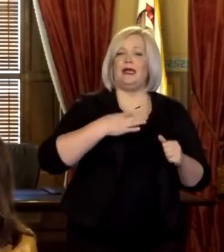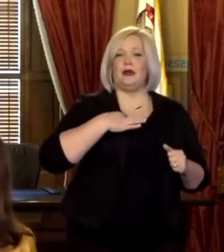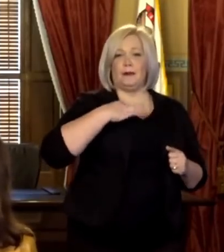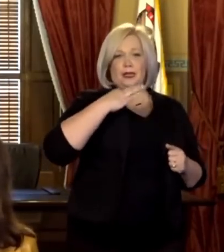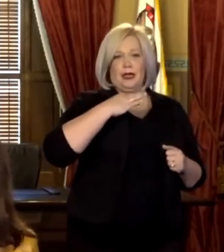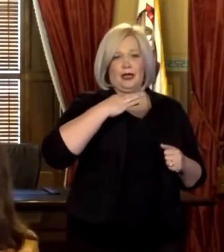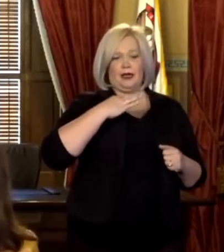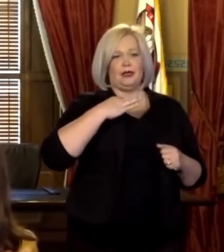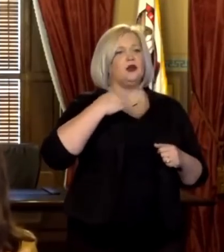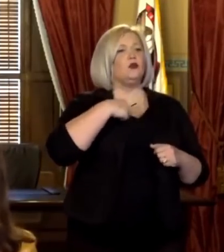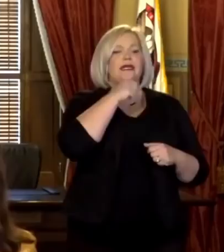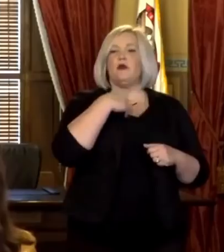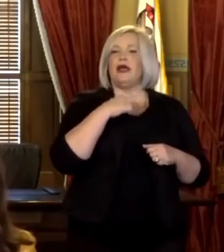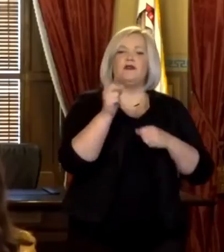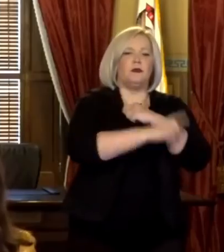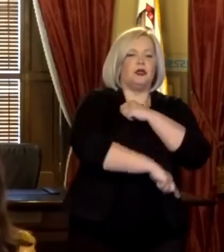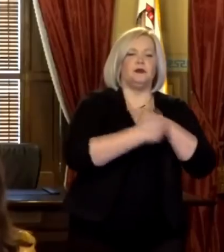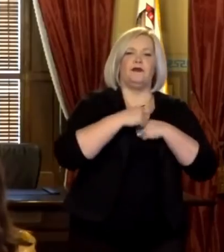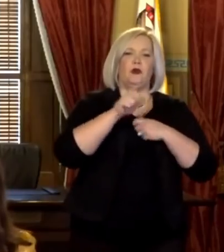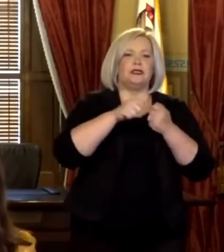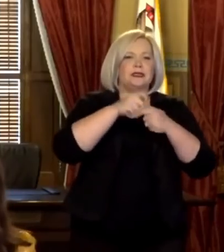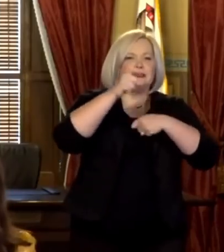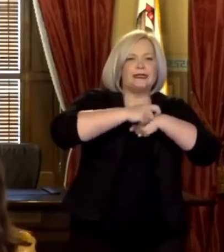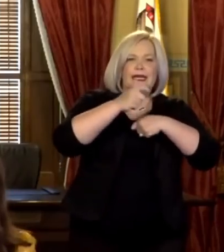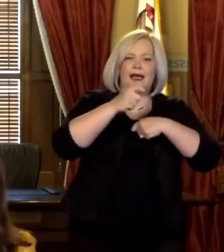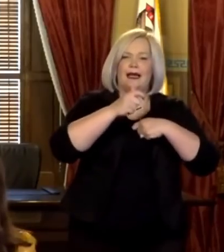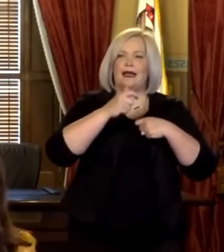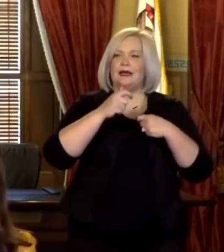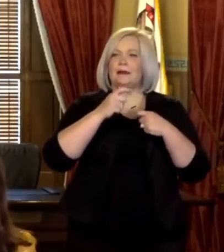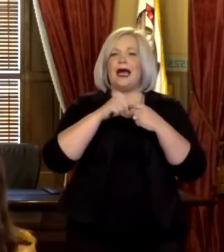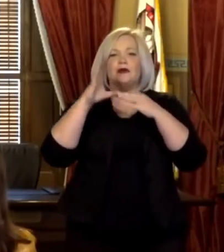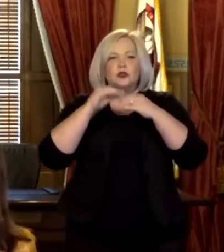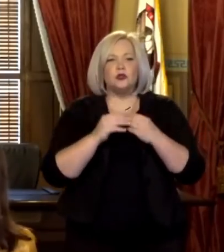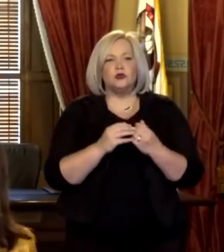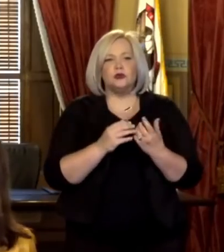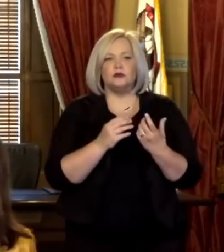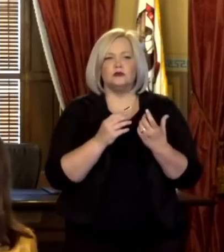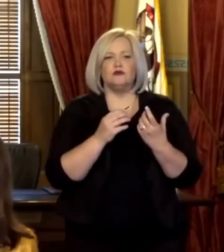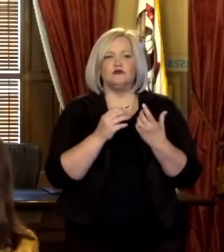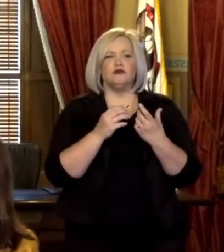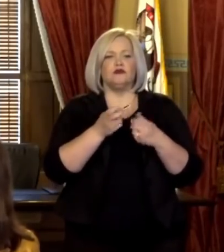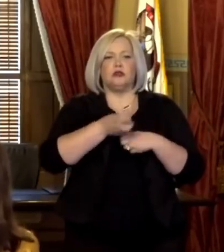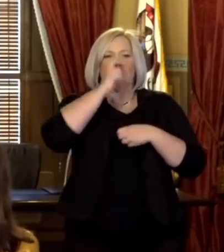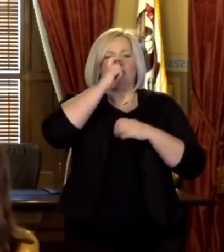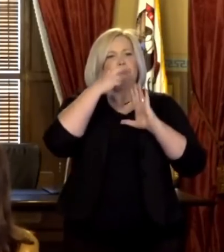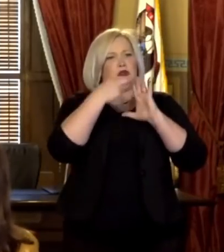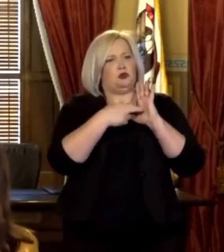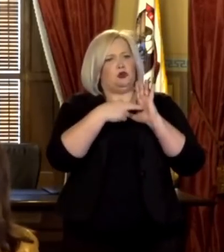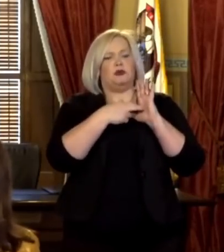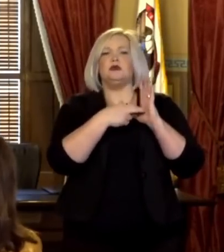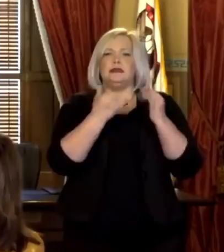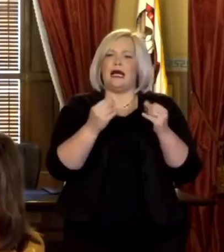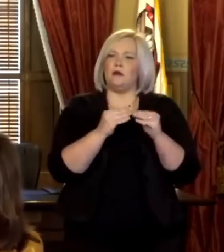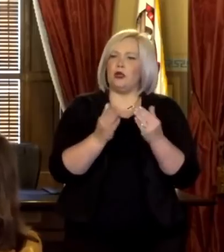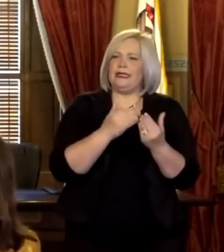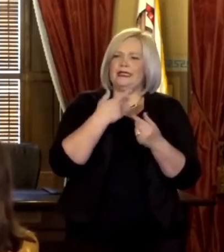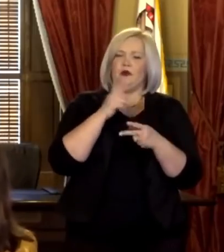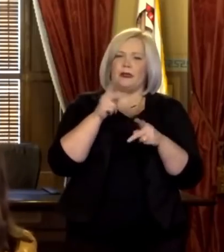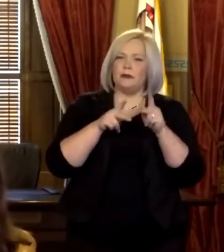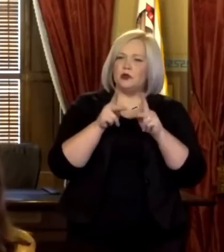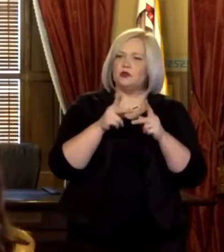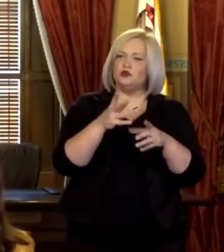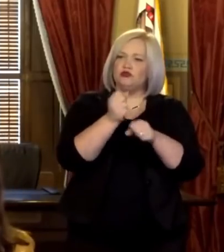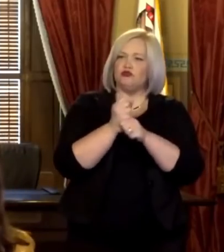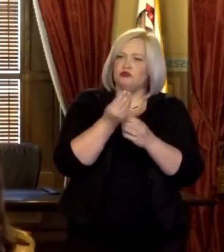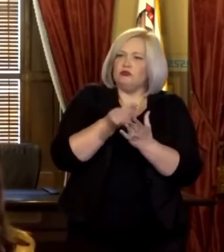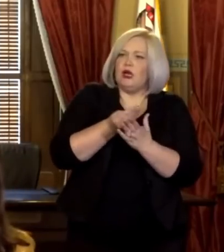for not filing by a date certain. I changed that. I cut the red tape so that it's going to be easier for folks to actually get the unemployment. But navigating the system's